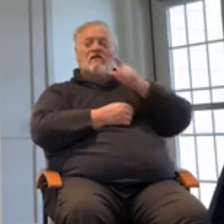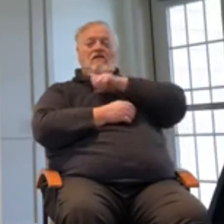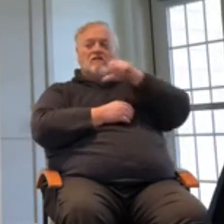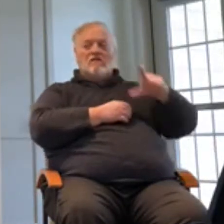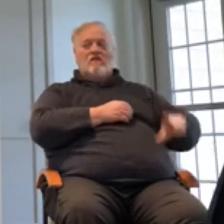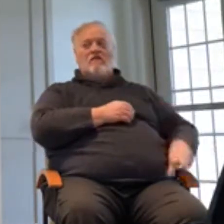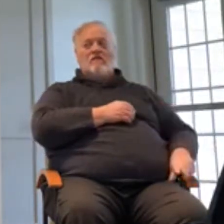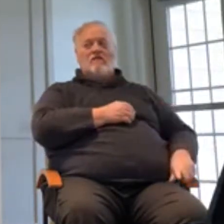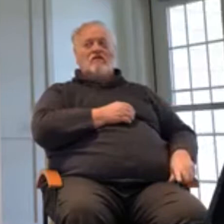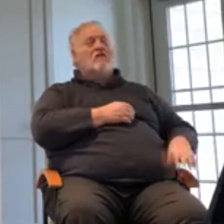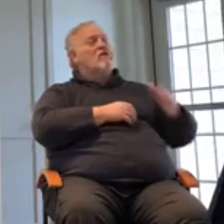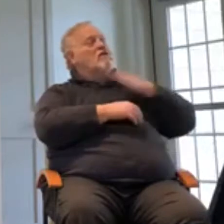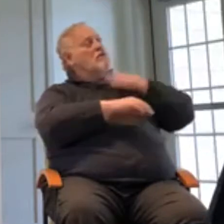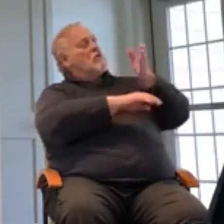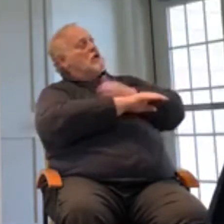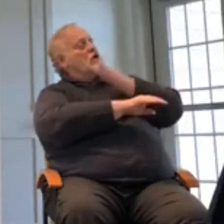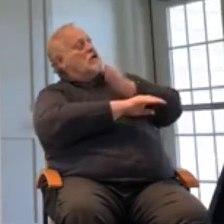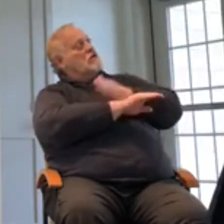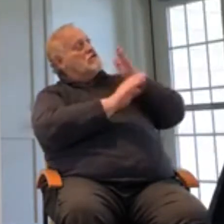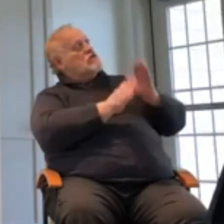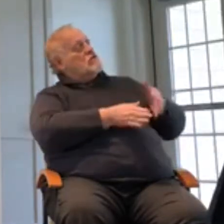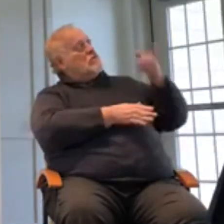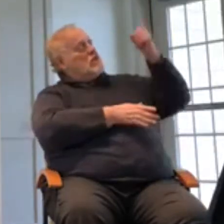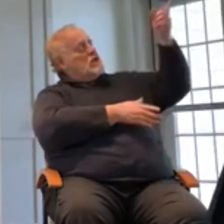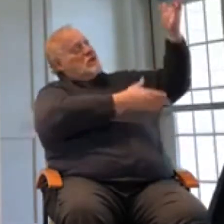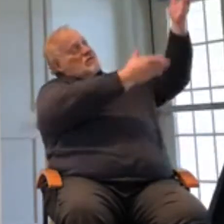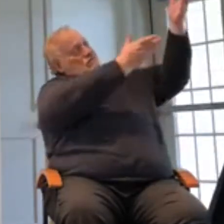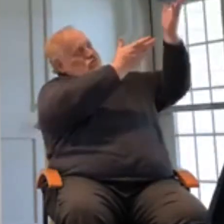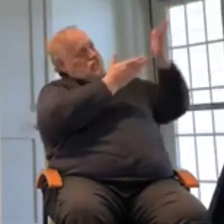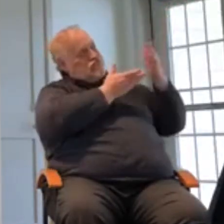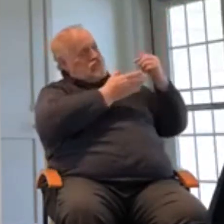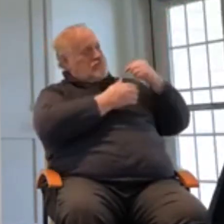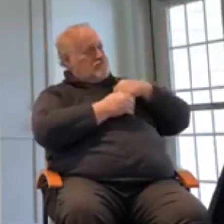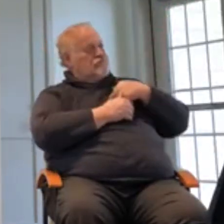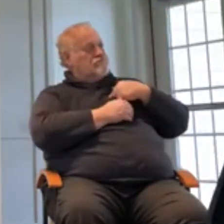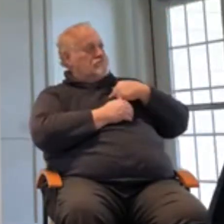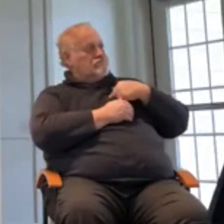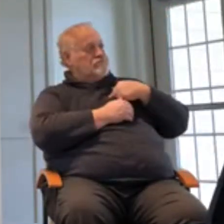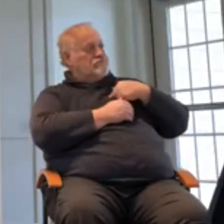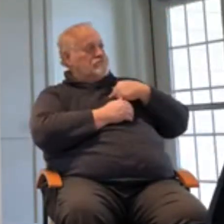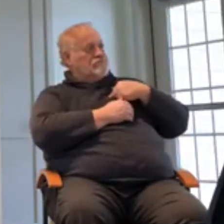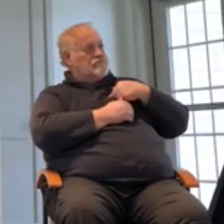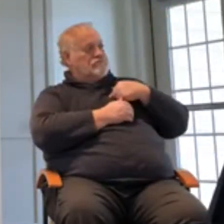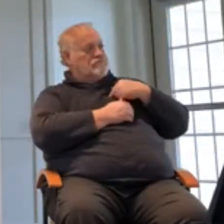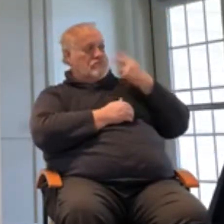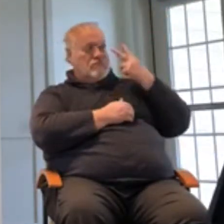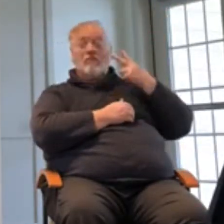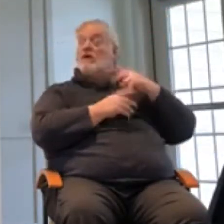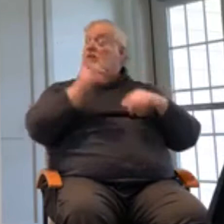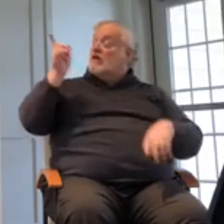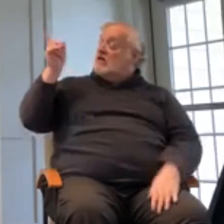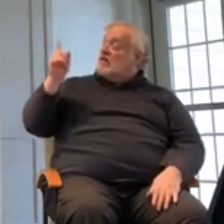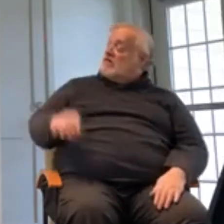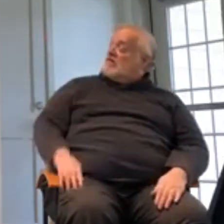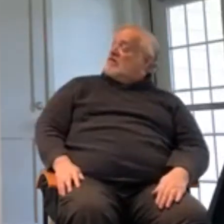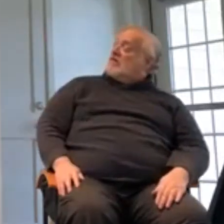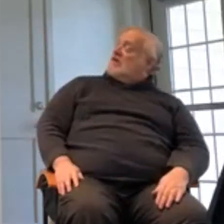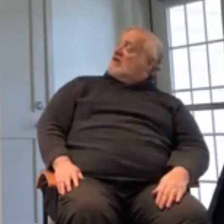Lord is my shepherd. I shall not want. We see this truth in verses 2 and